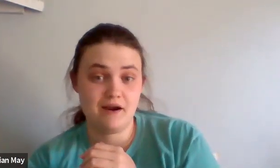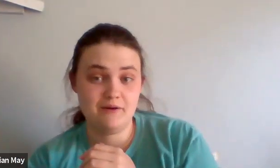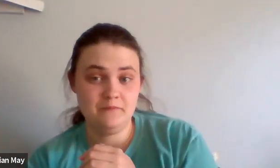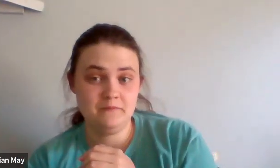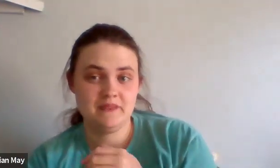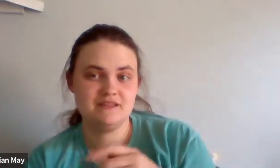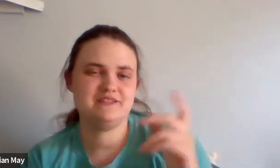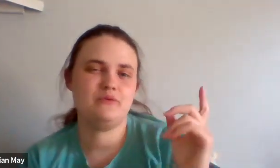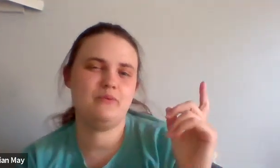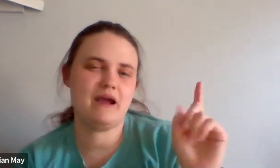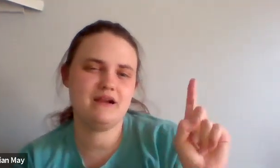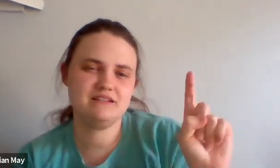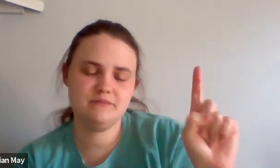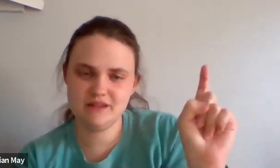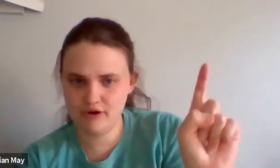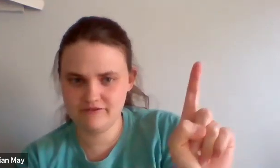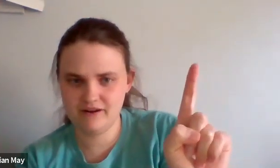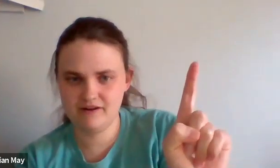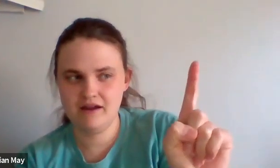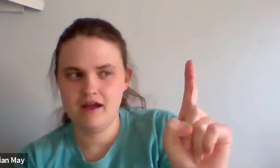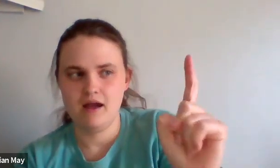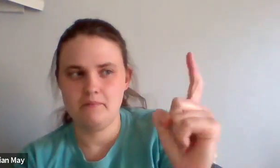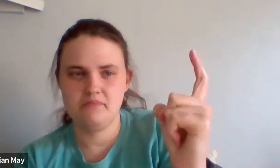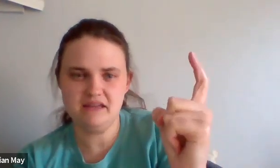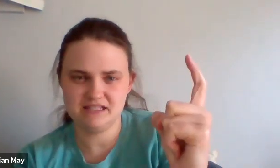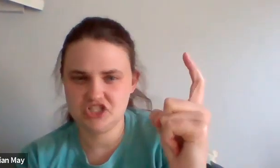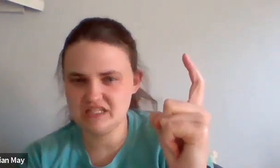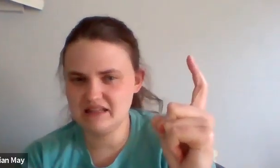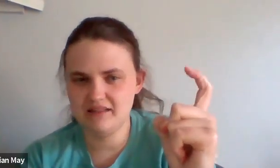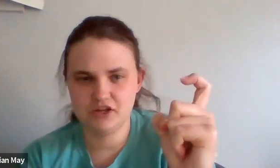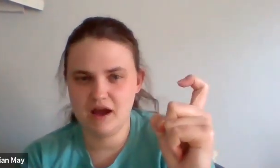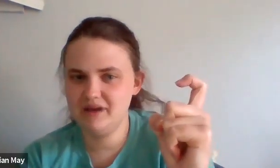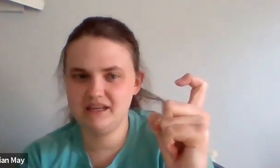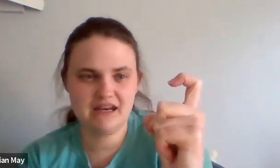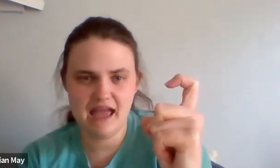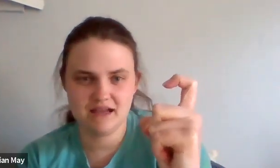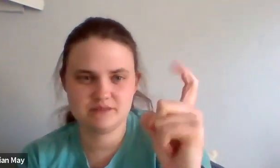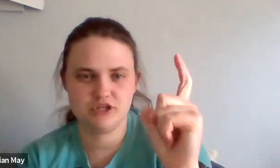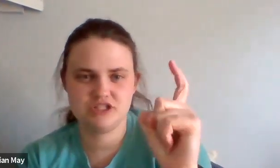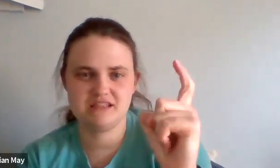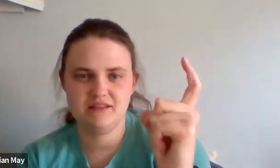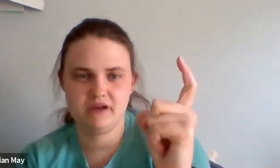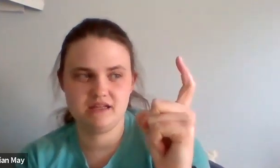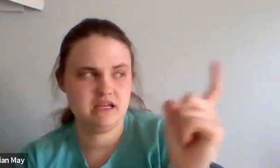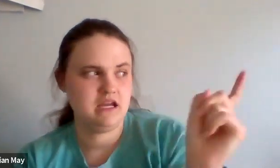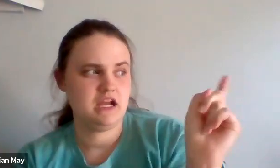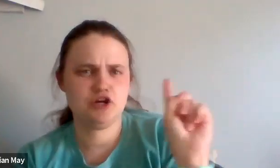Where? So where's going to be the pointer finger bent just slightly. You're not making an X, but you're just slightly bent. And you're